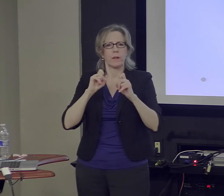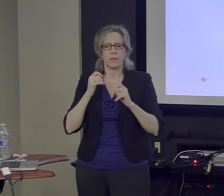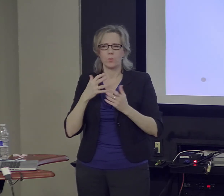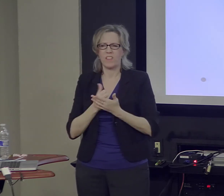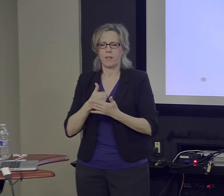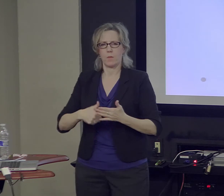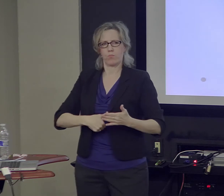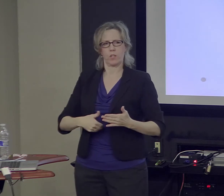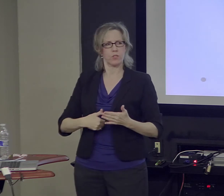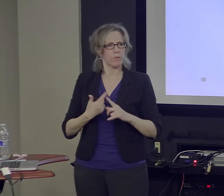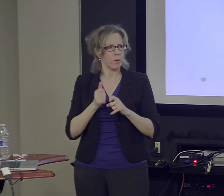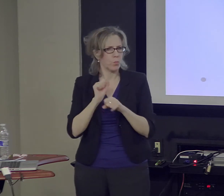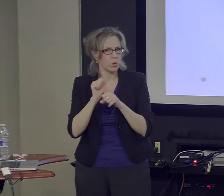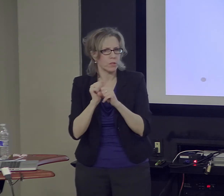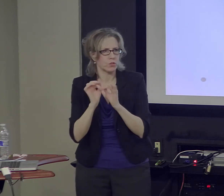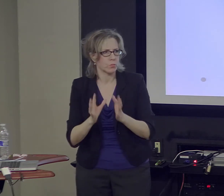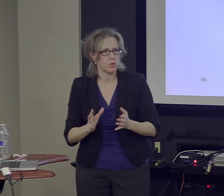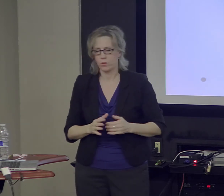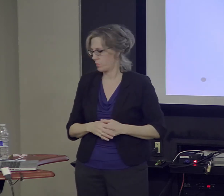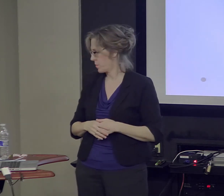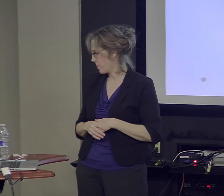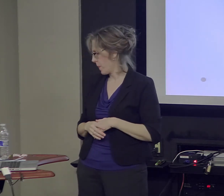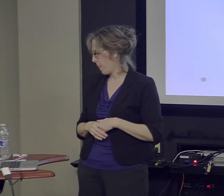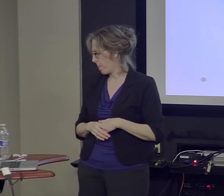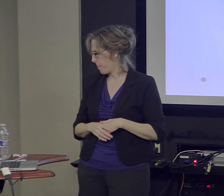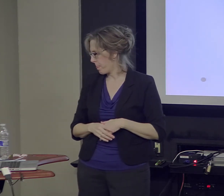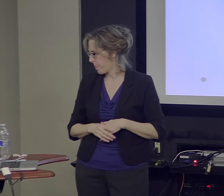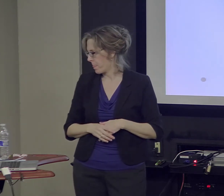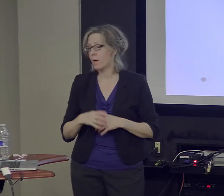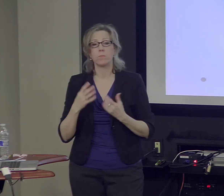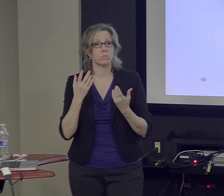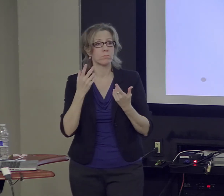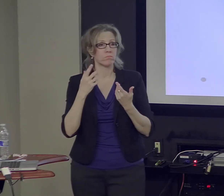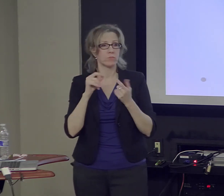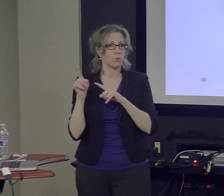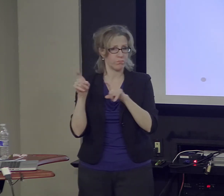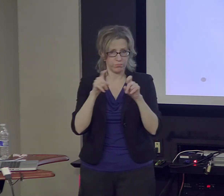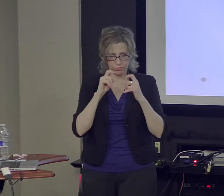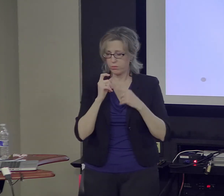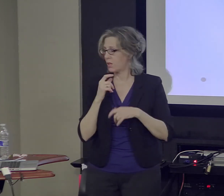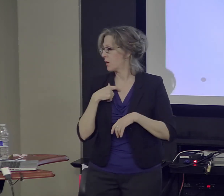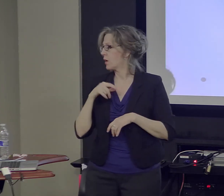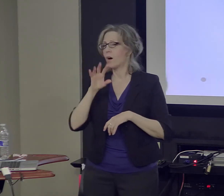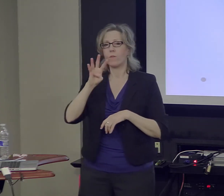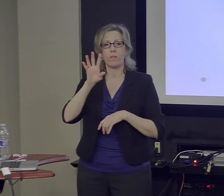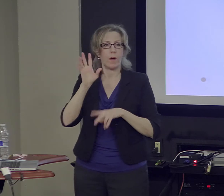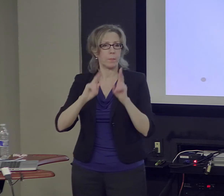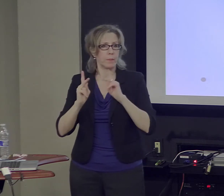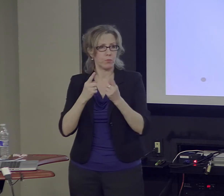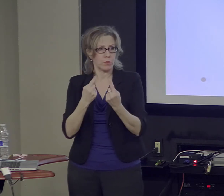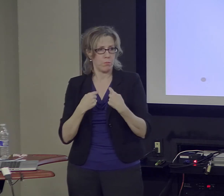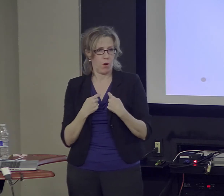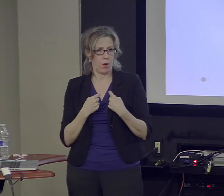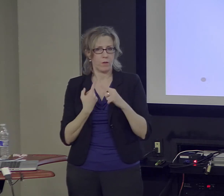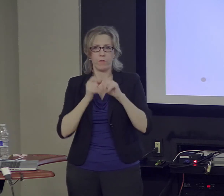working with international sign. And so I wanted to survey interpreter practitioners to get a sense of what other people are